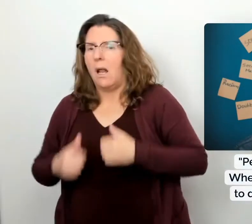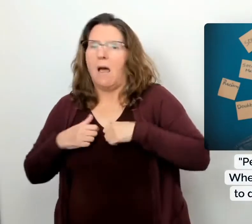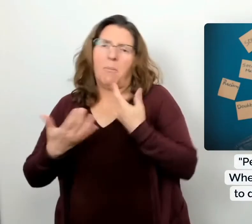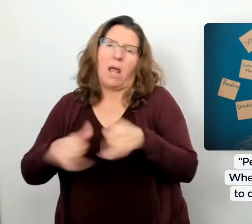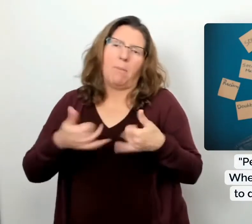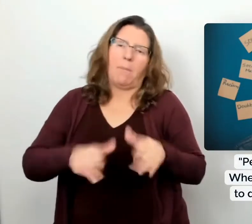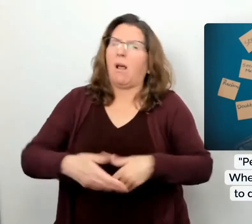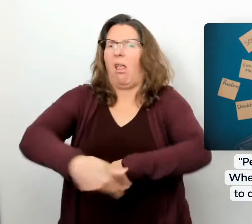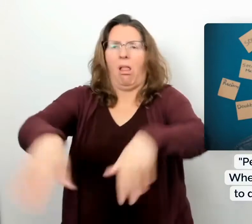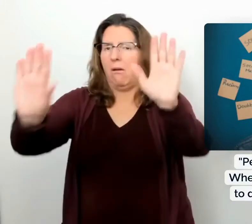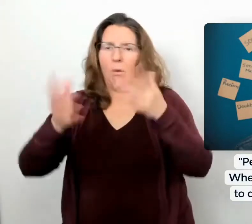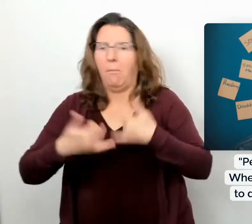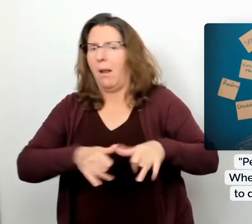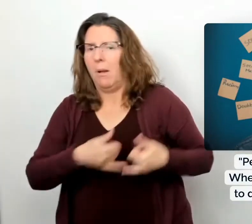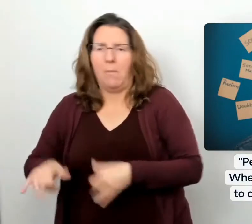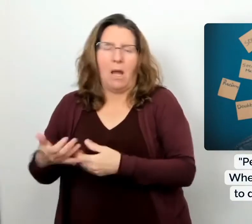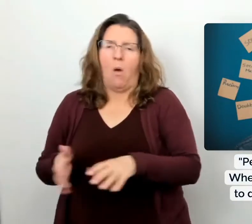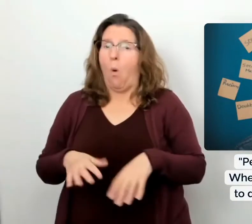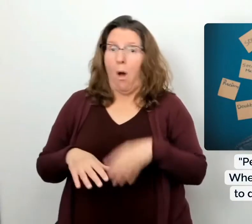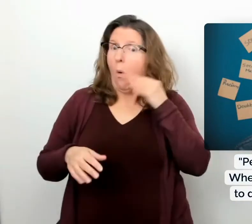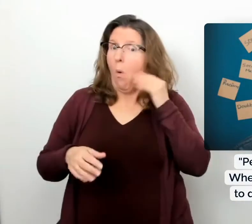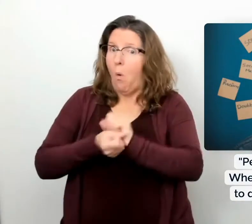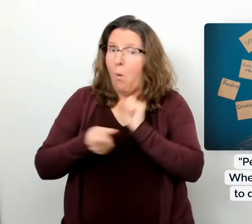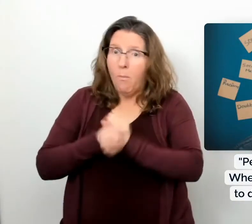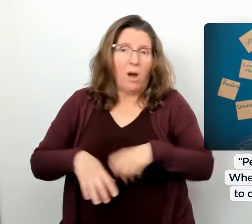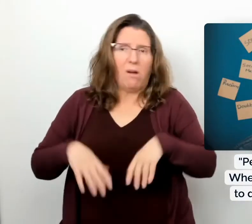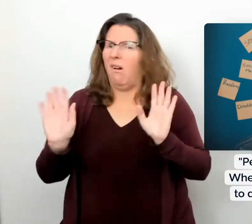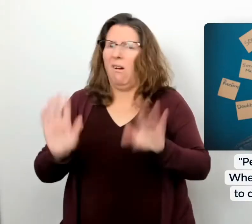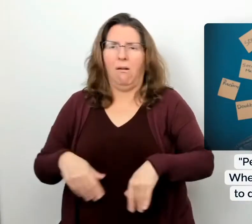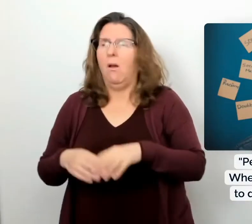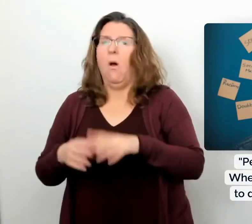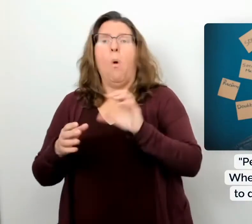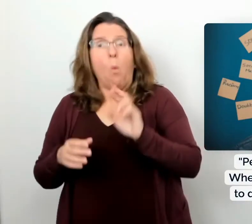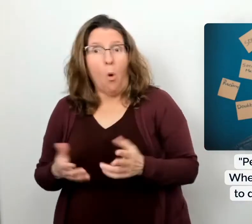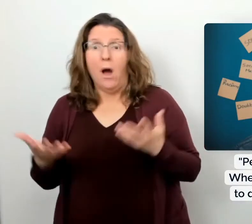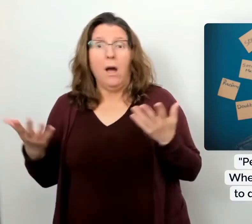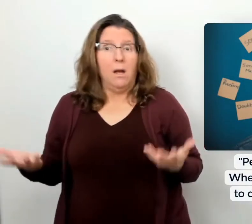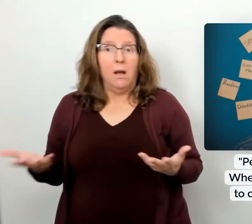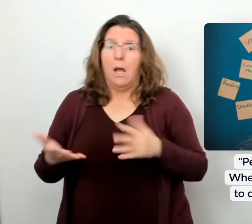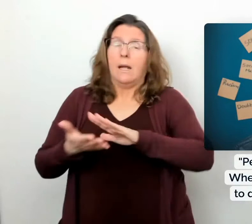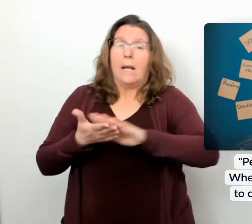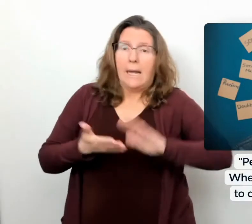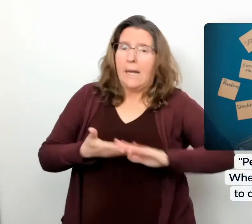a pass, don't require them to do homework, not insist the child take any responsibilities for themselves or around the